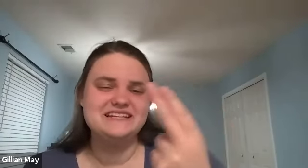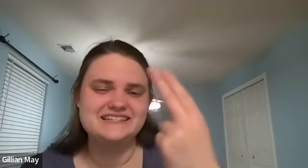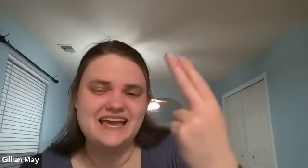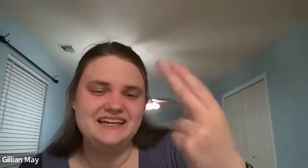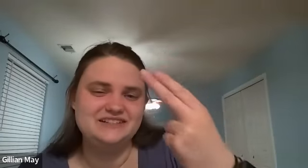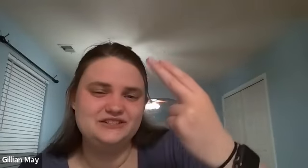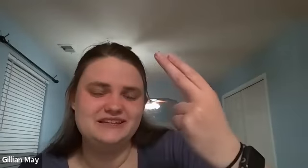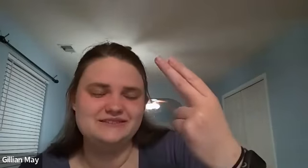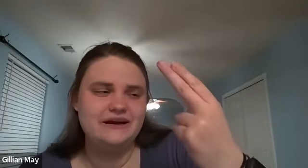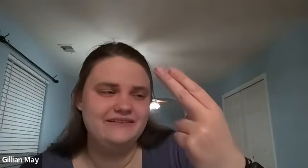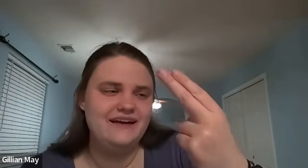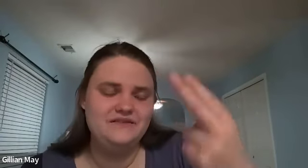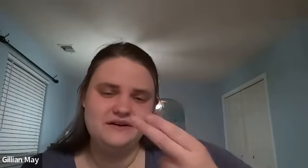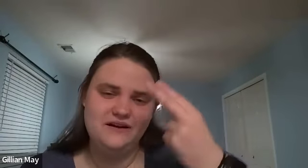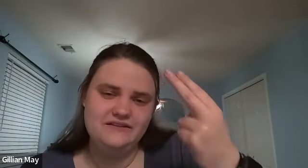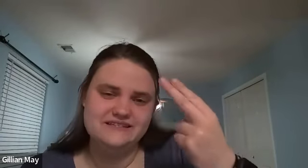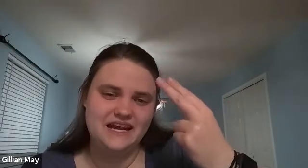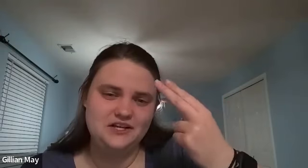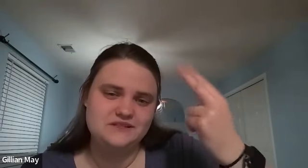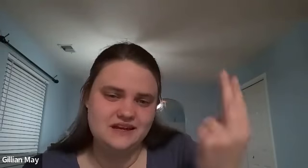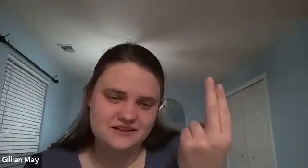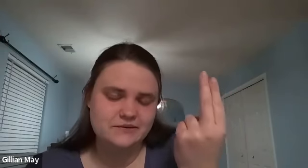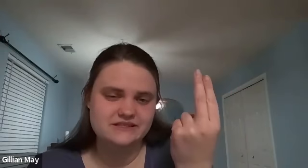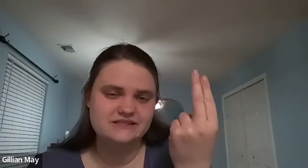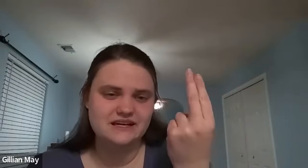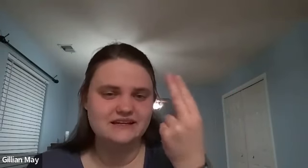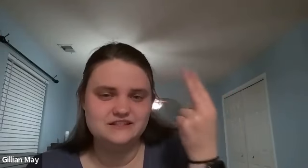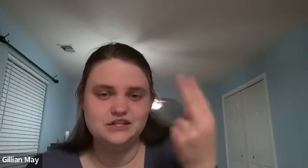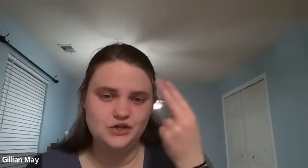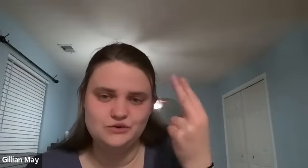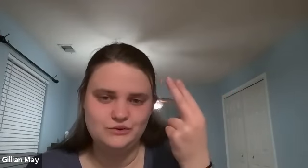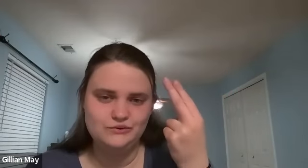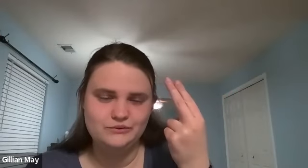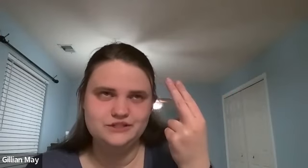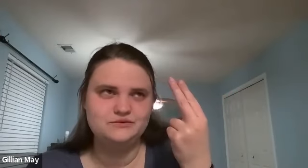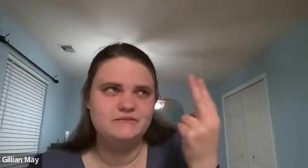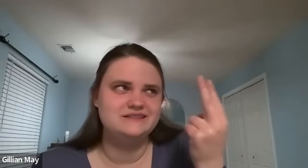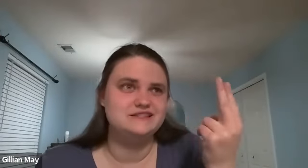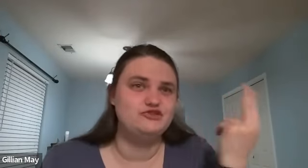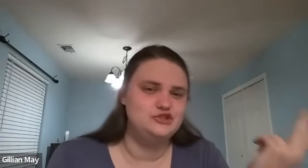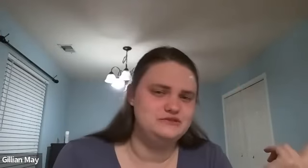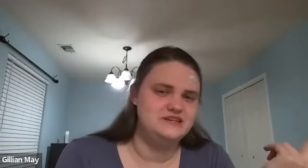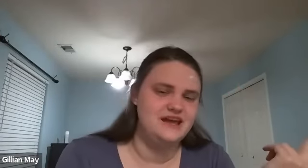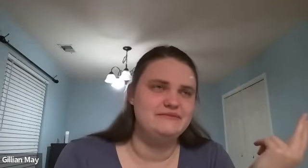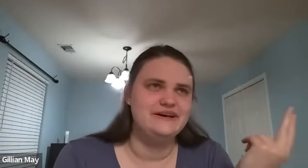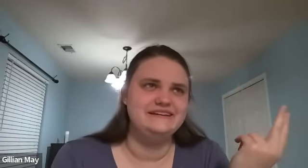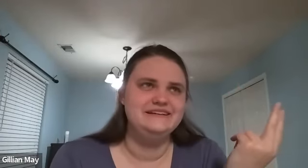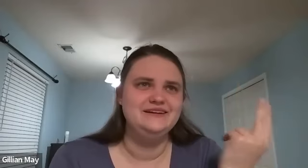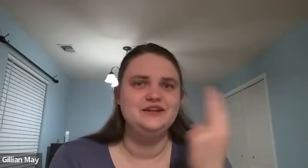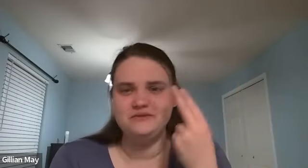Thursday's the H. That's, well, I love how I call this an H, but technically because it's standing, it's a U, which would make sense for Tuesday, but no, this